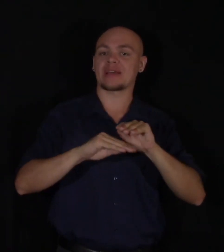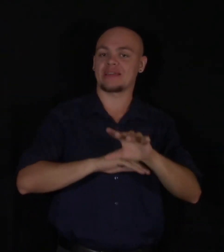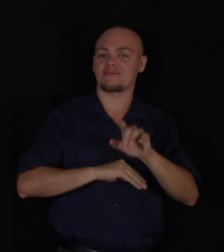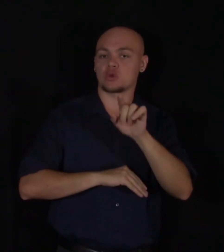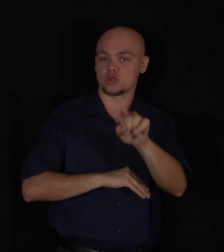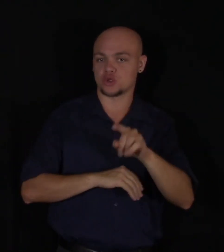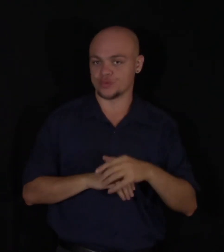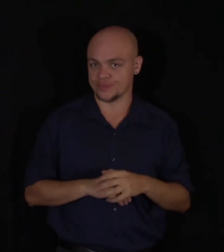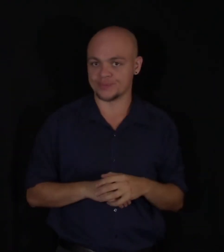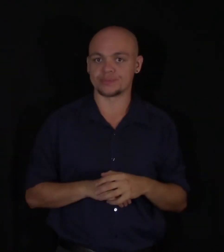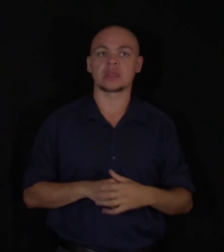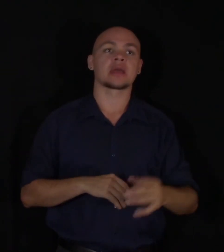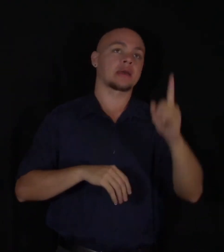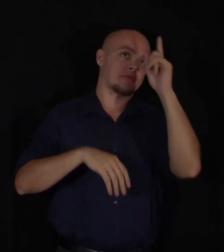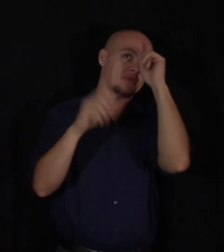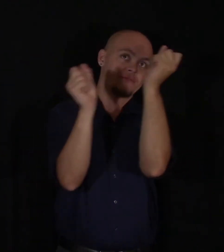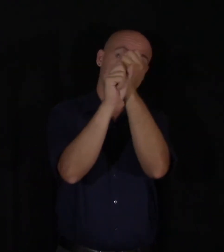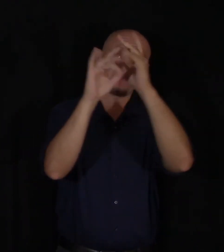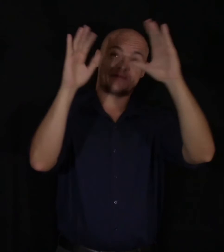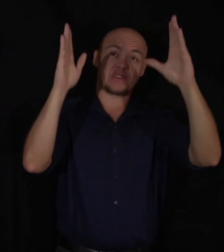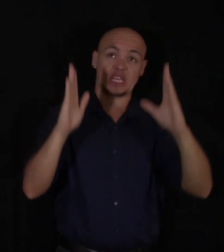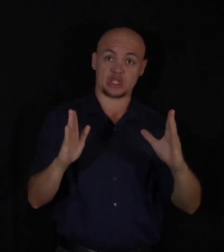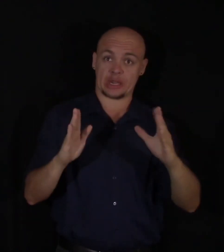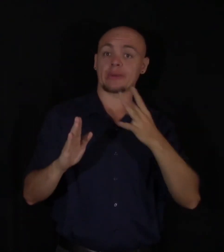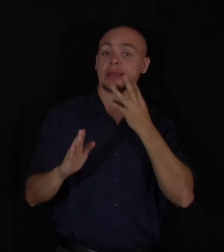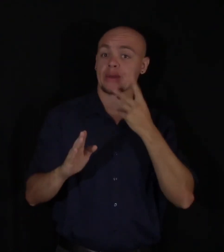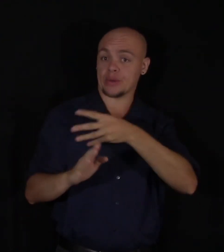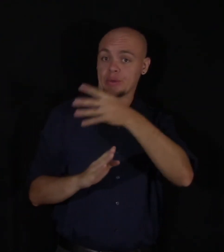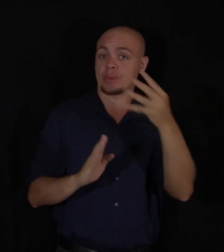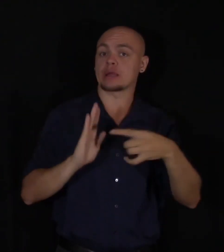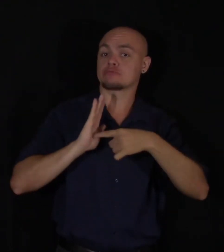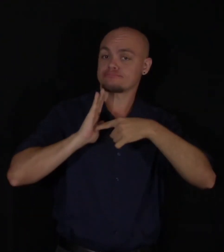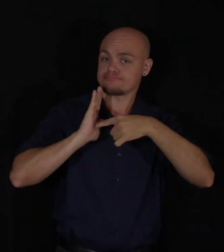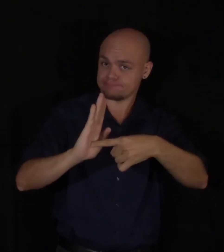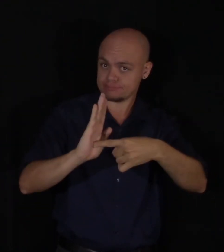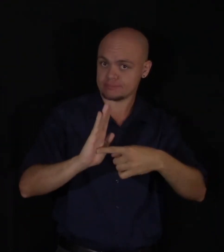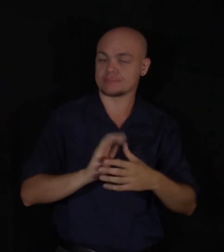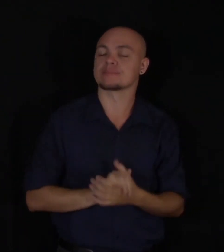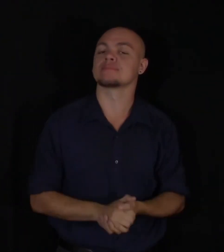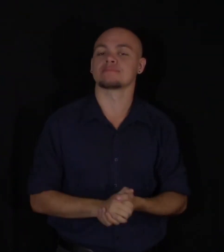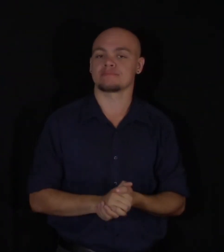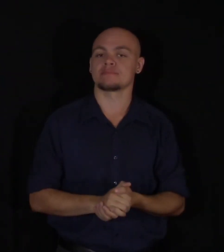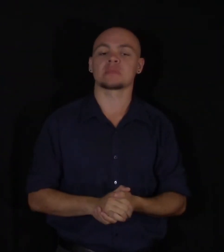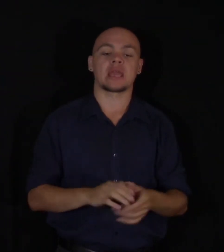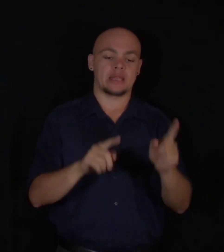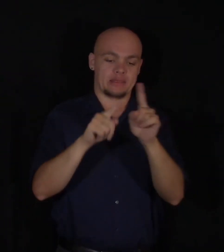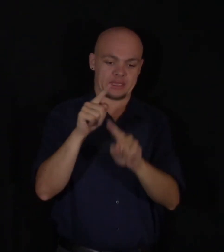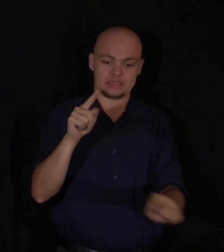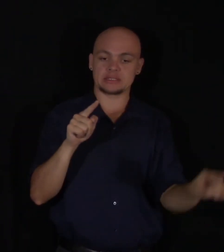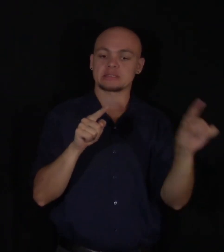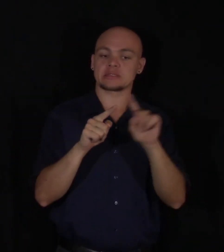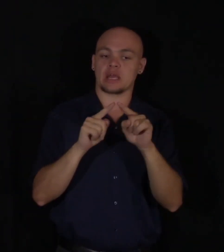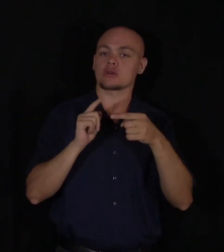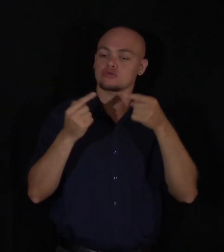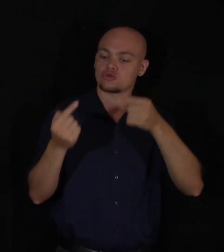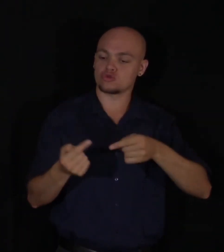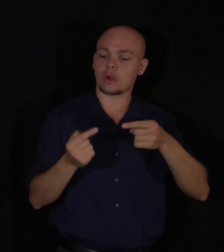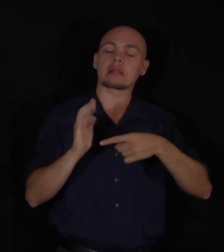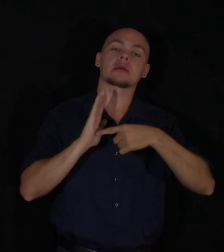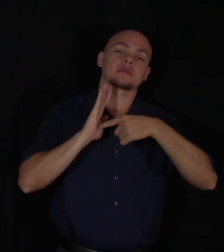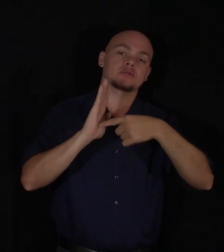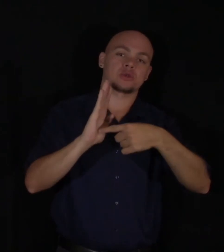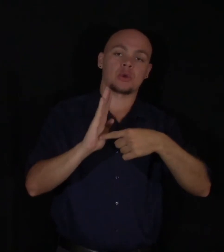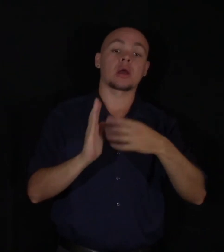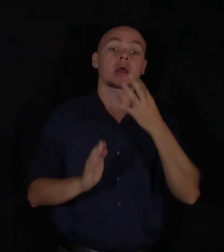share their experiences through learning how to struggle and thrive within the same cycle. I see a world where